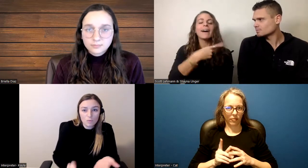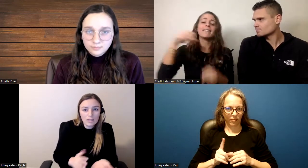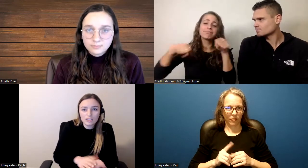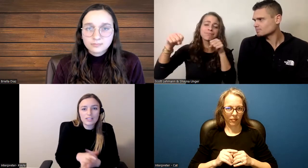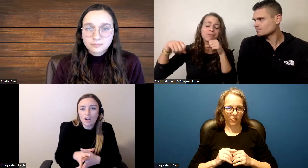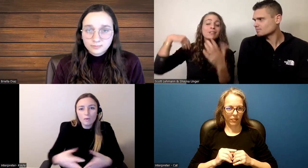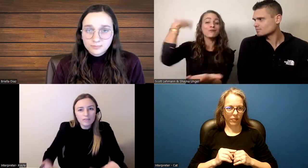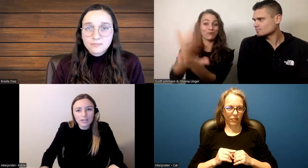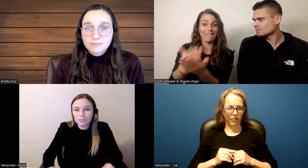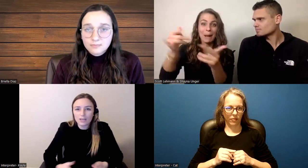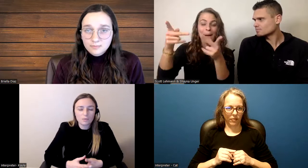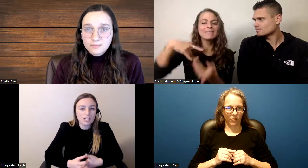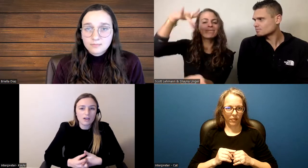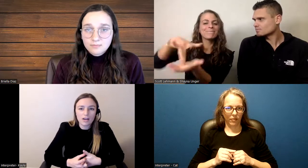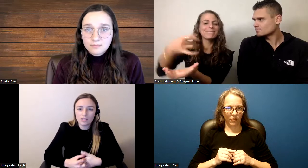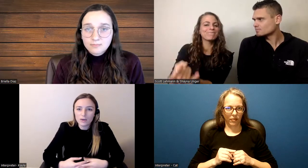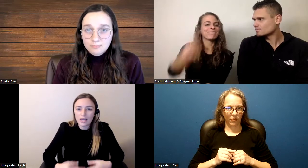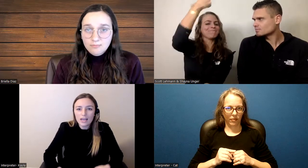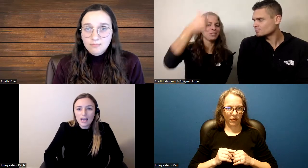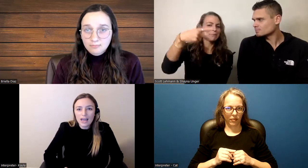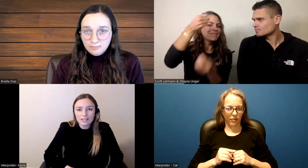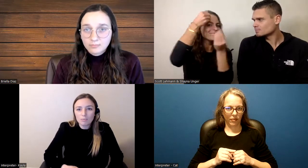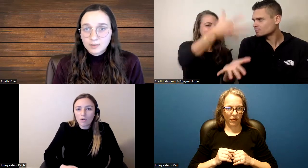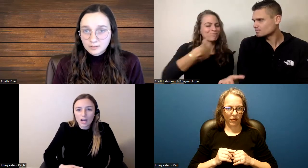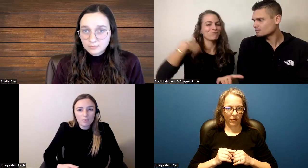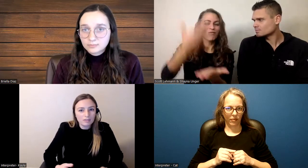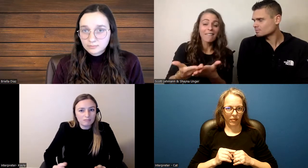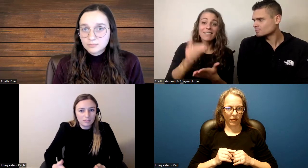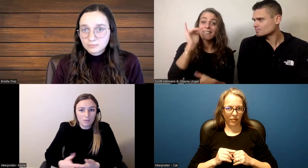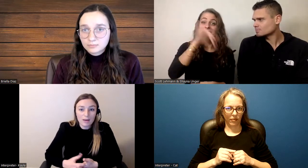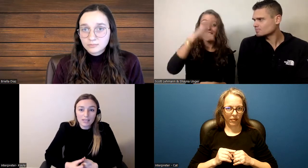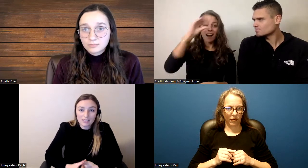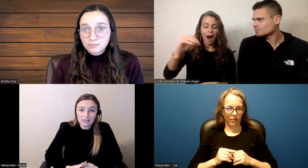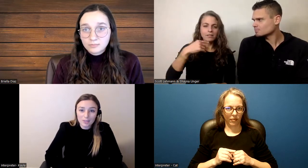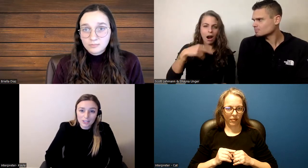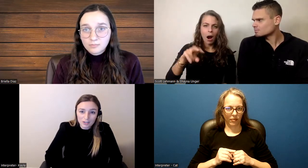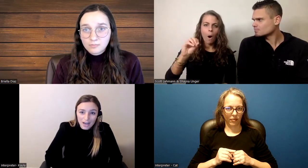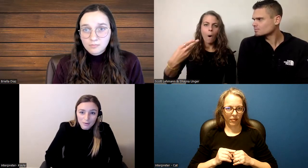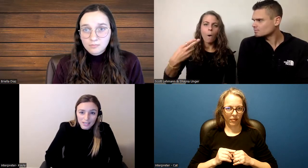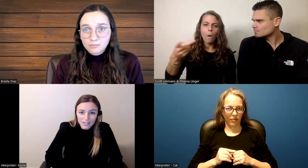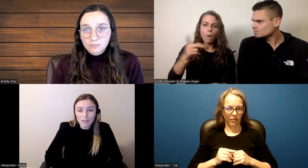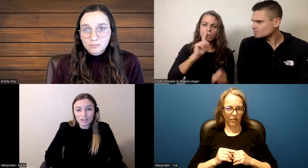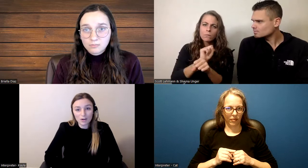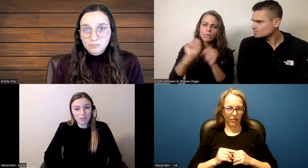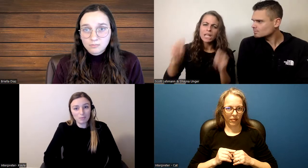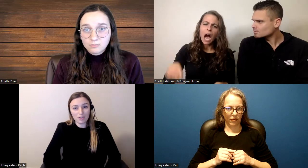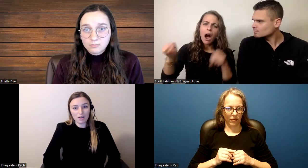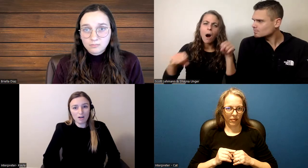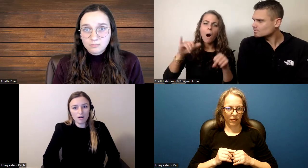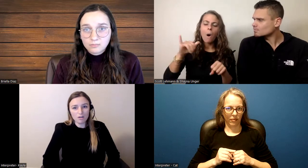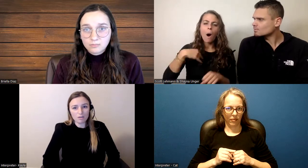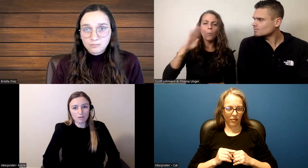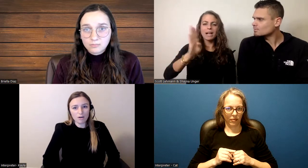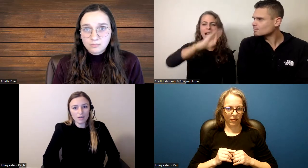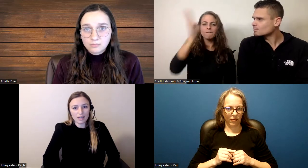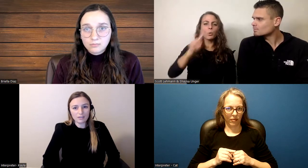you know, we can just say, oh, we've got a GPS, we can go ahead and do it and pull it up. And, you know, that makes it much easier nowadays. But, you know, people think,